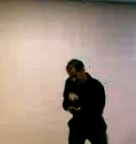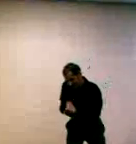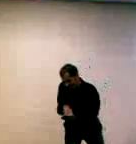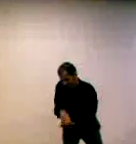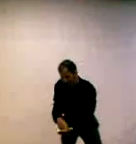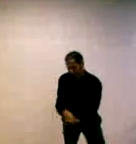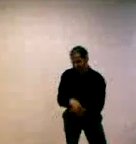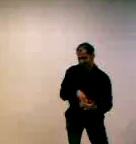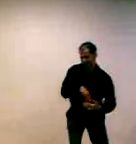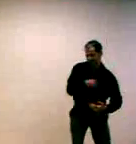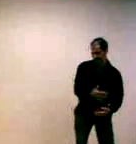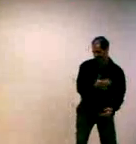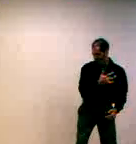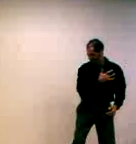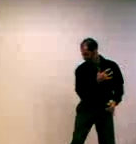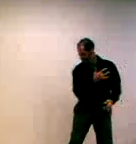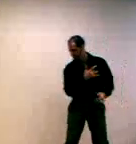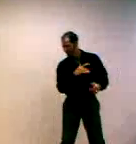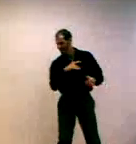themselves and to bow.